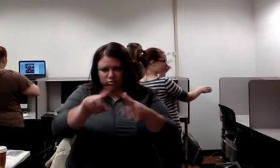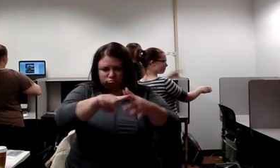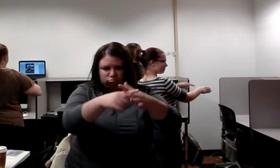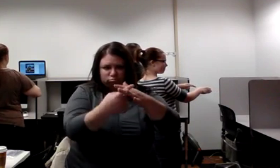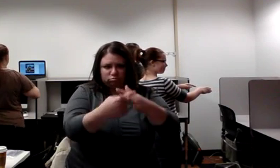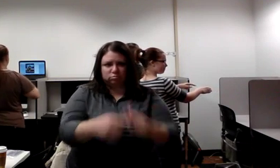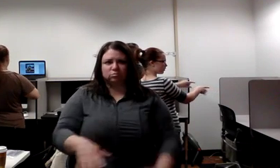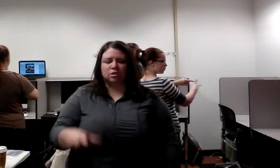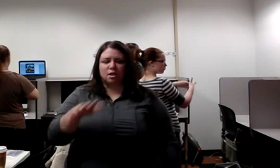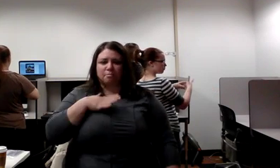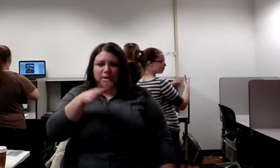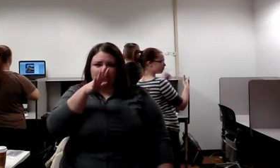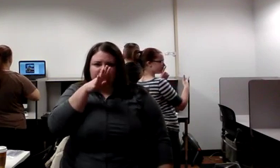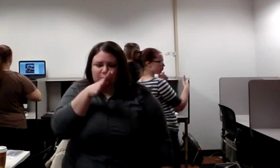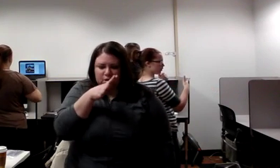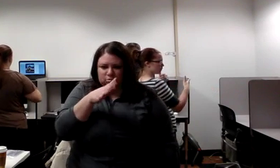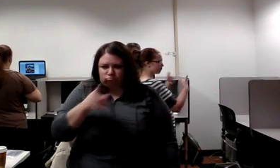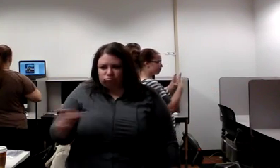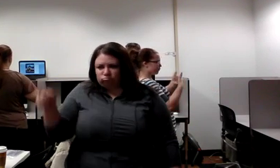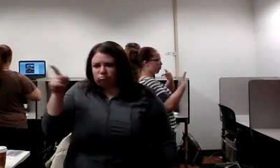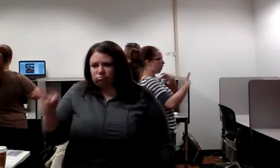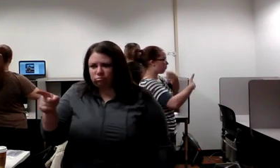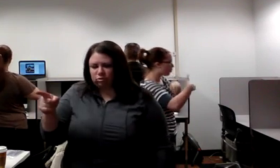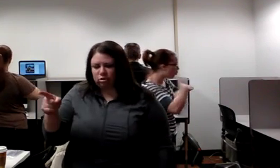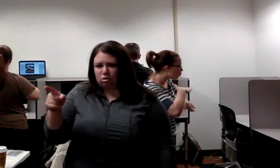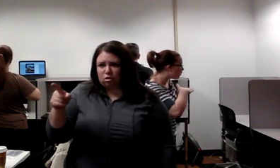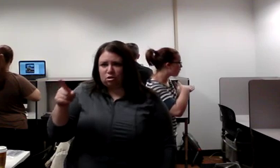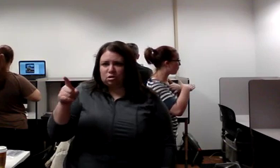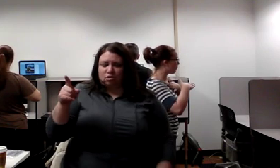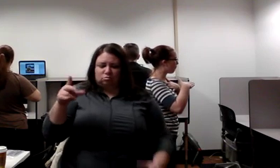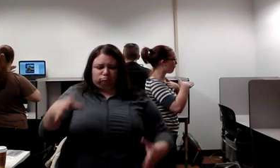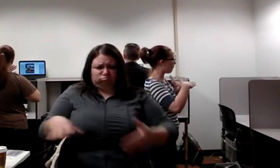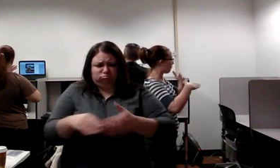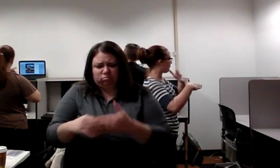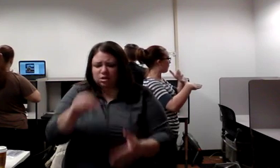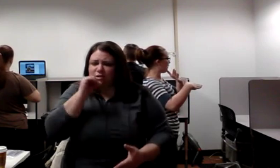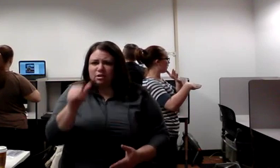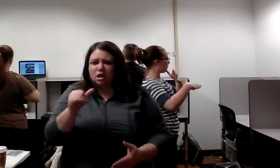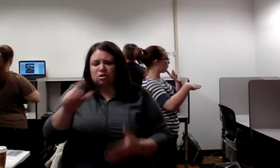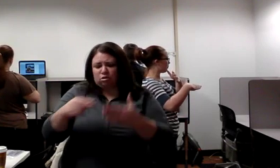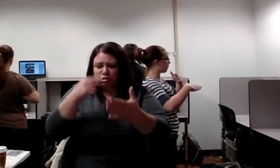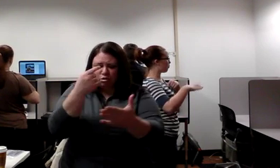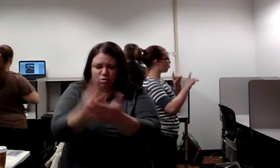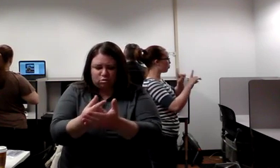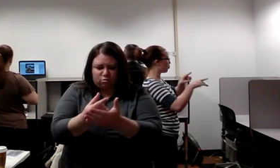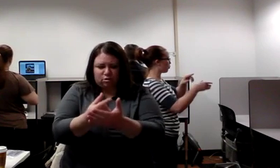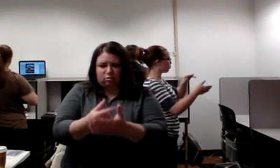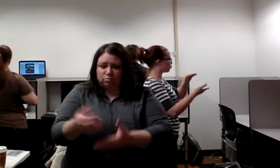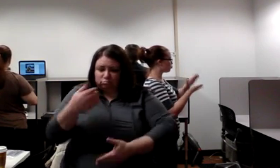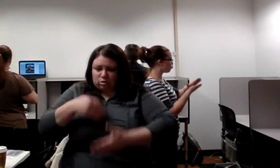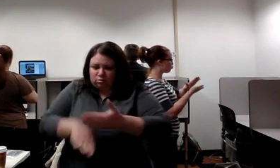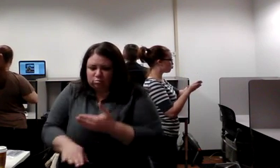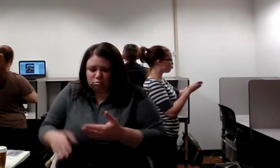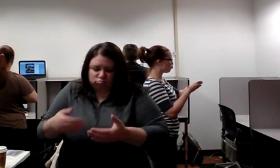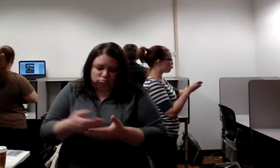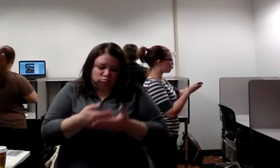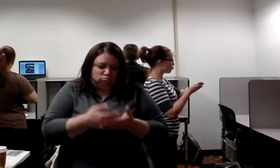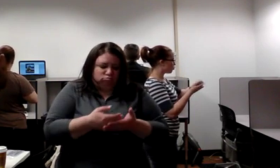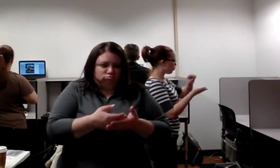biological mother was a young, unwed graduate student, and she decided to put me up for adoption. She felt very strongly